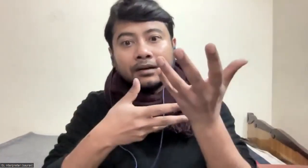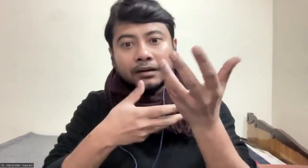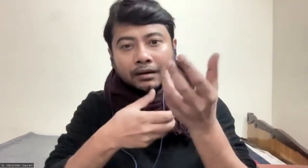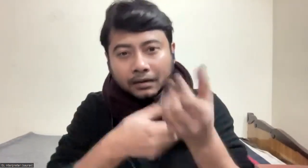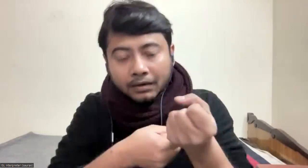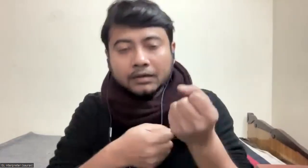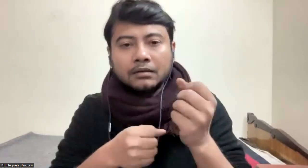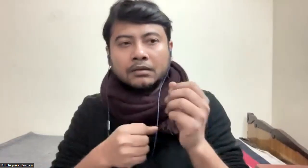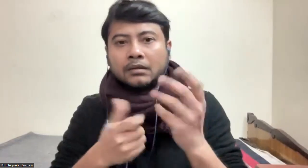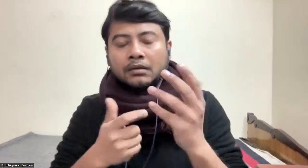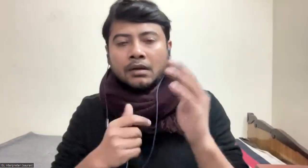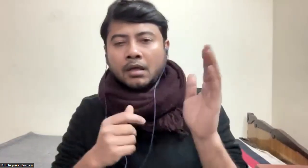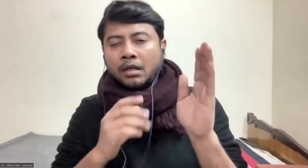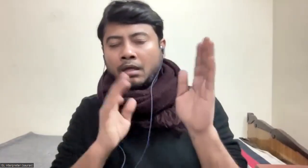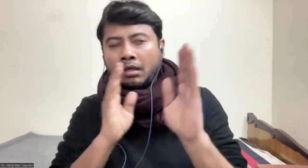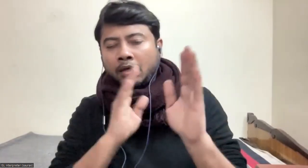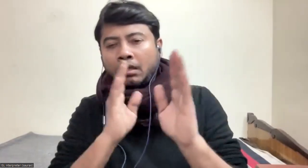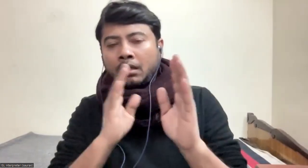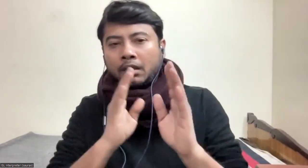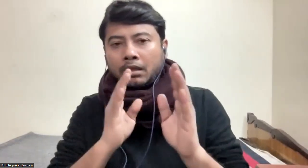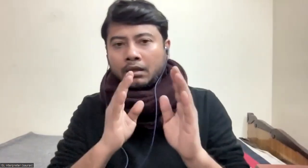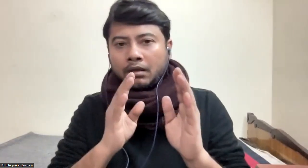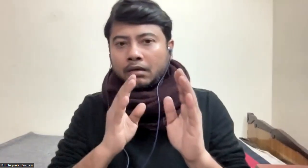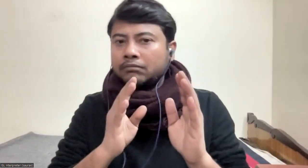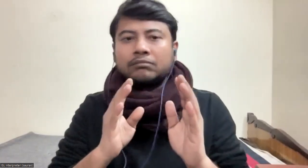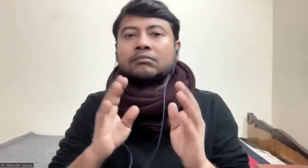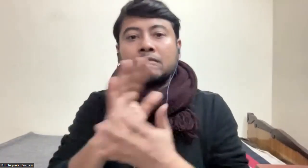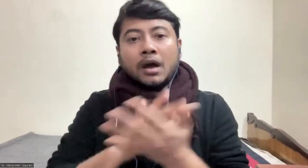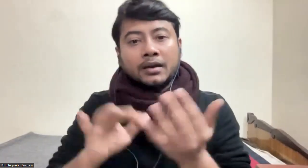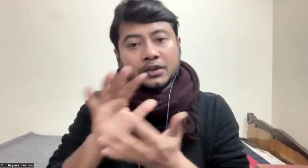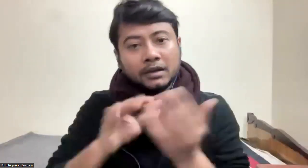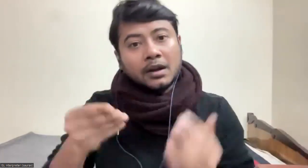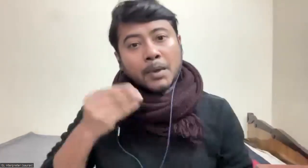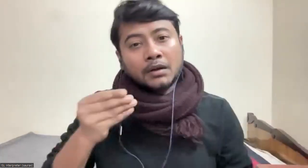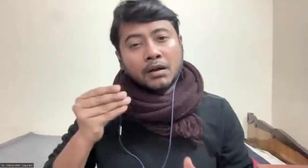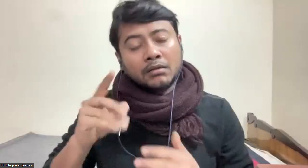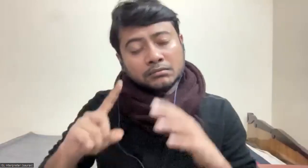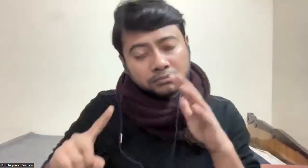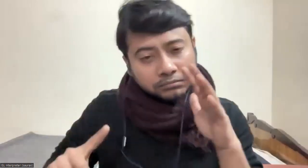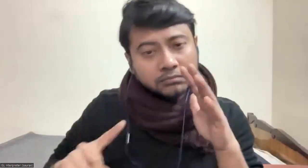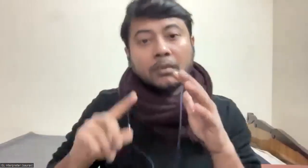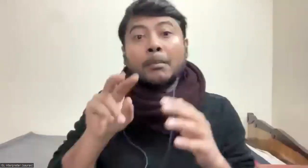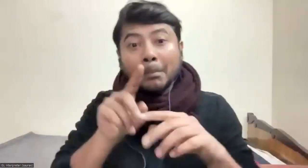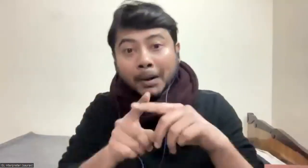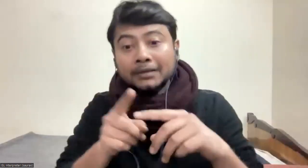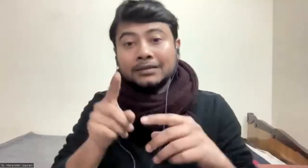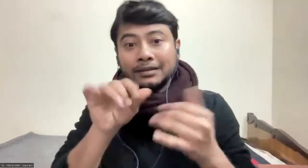Hare Krishna mantra is the supreme mantra, and it is not different from Krishna,